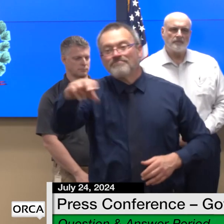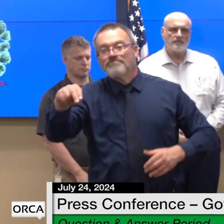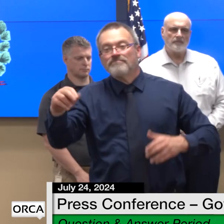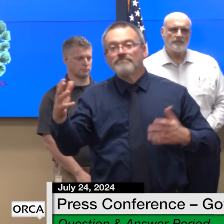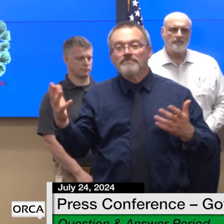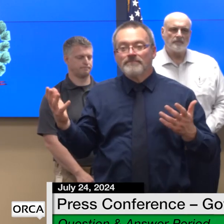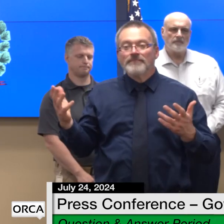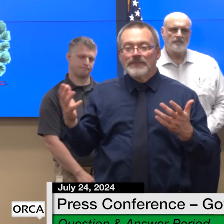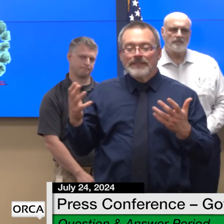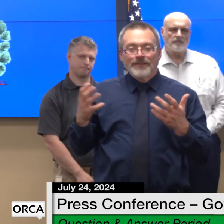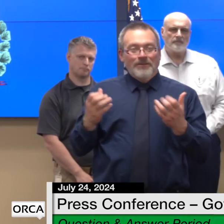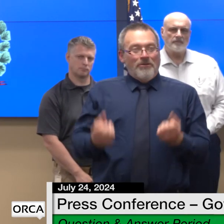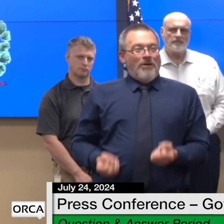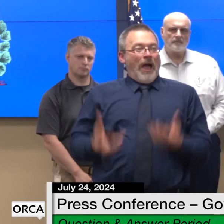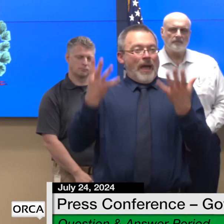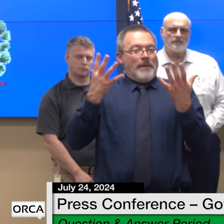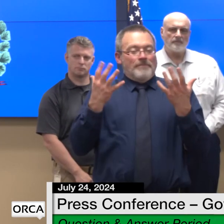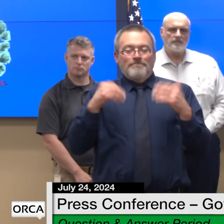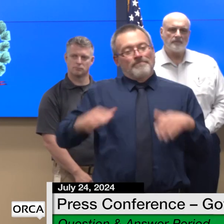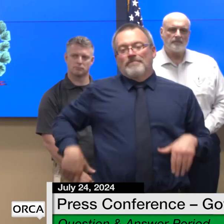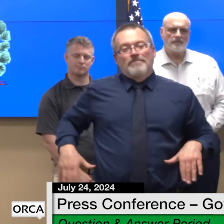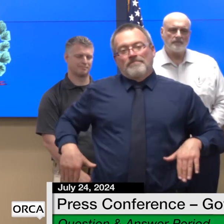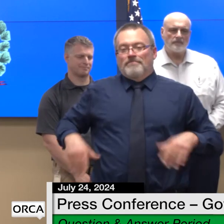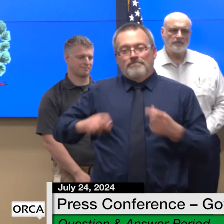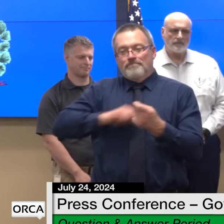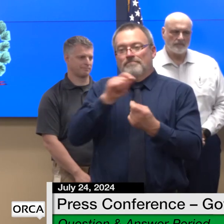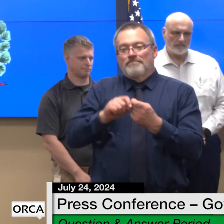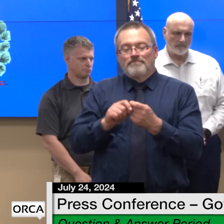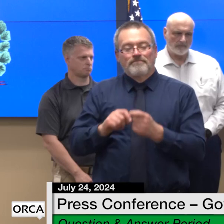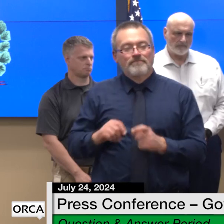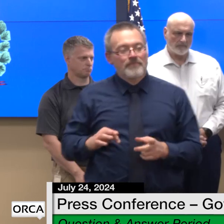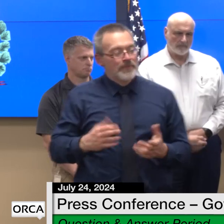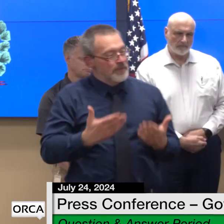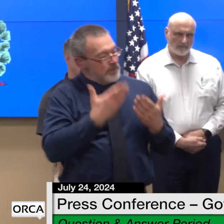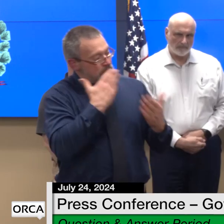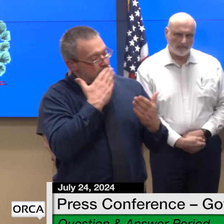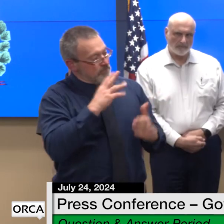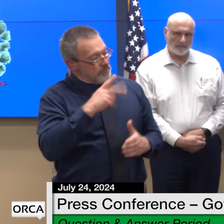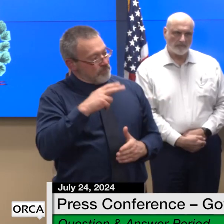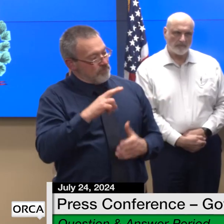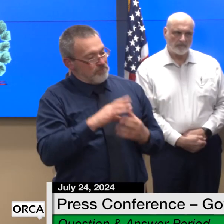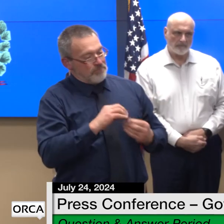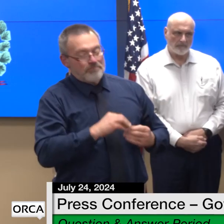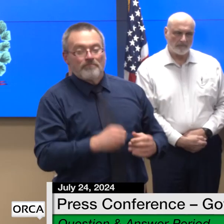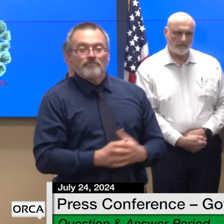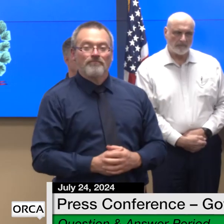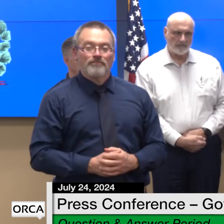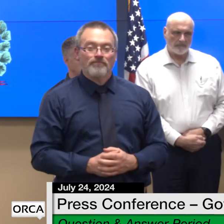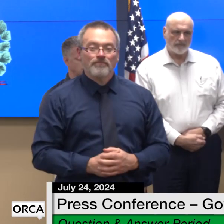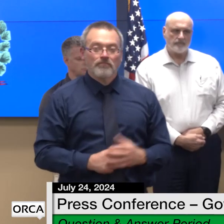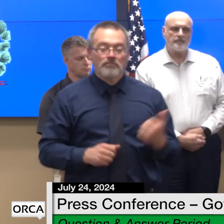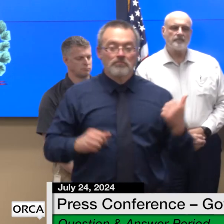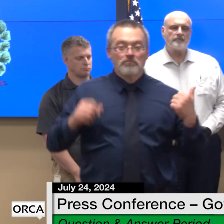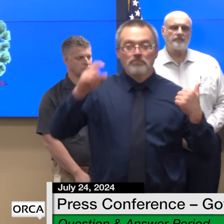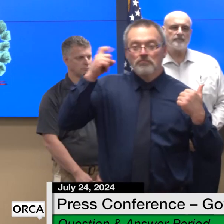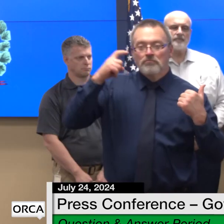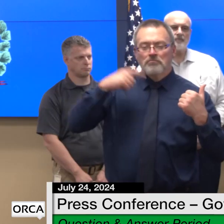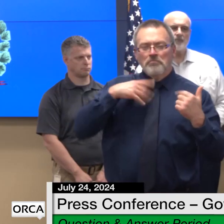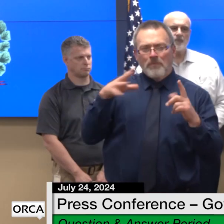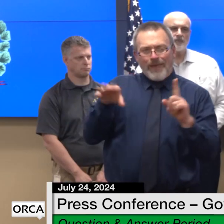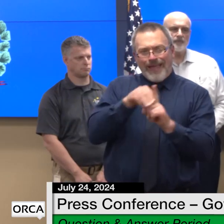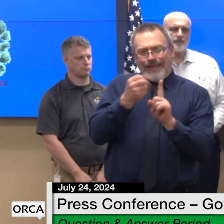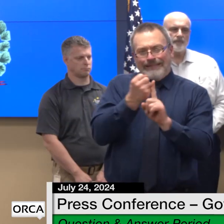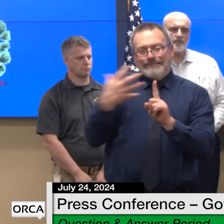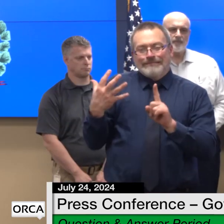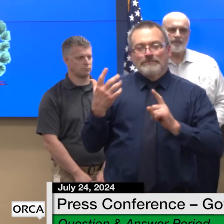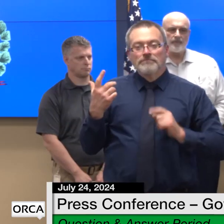is a perfect number. Thank you. That's all for me. You're welcome. Again, just to add to that, the term